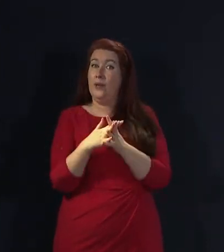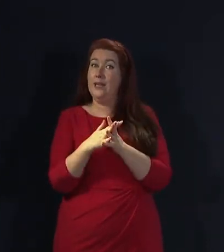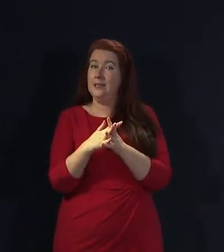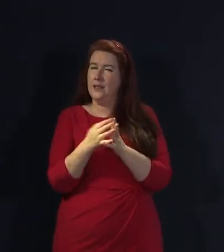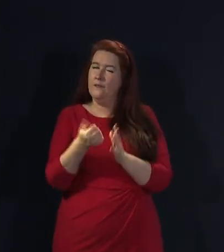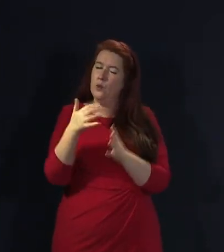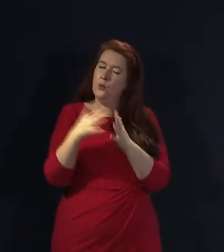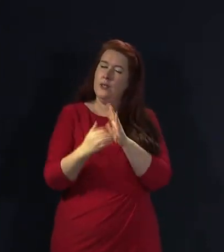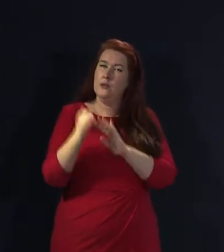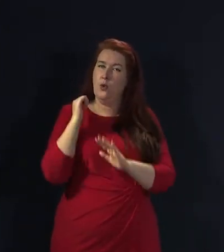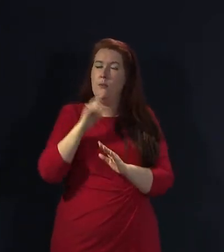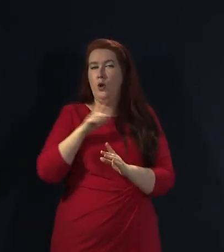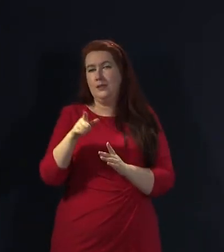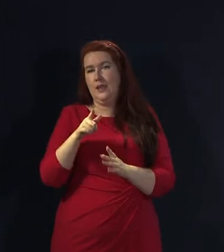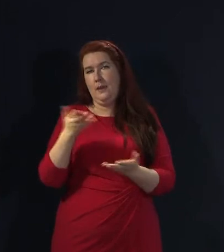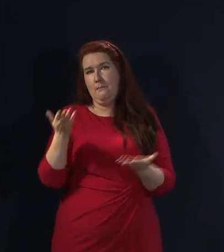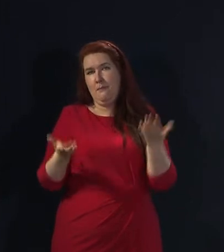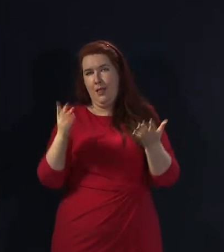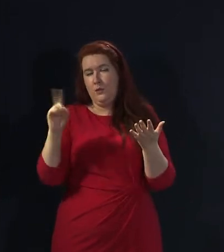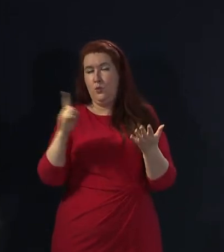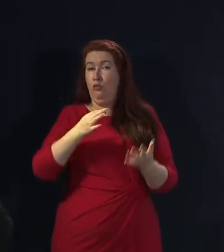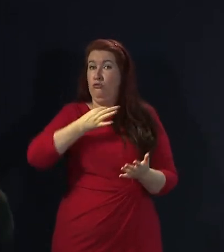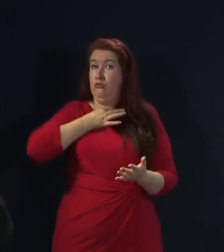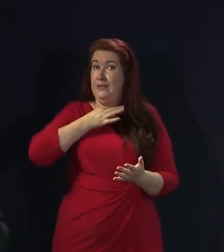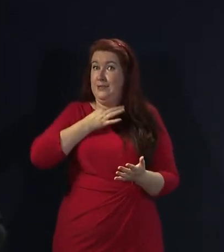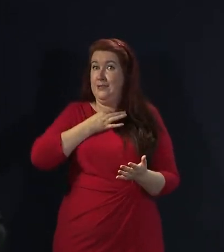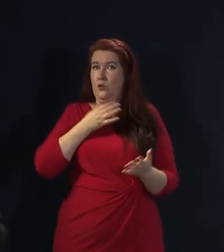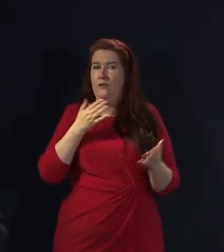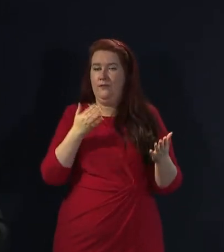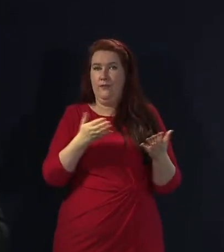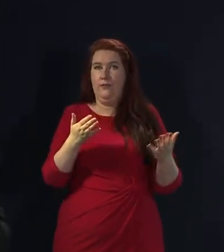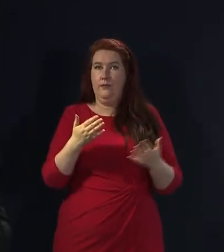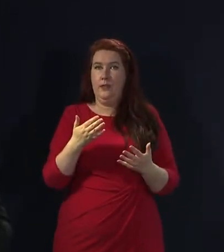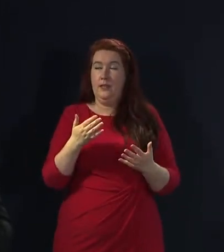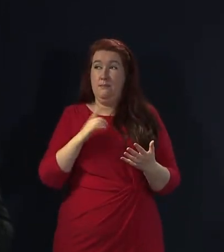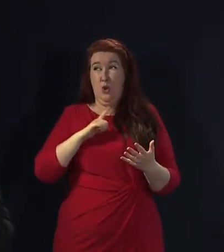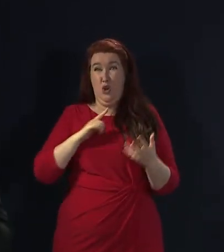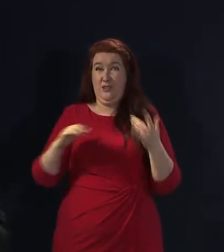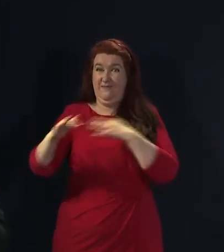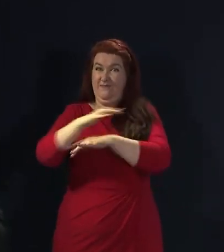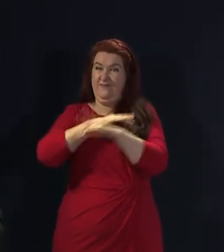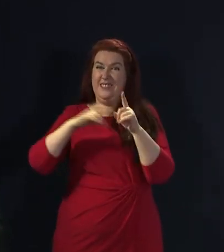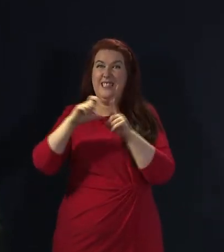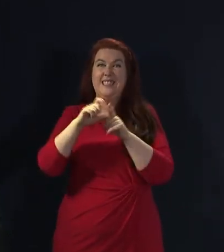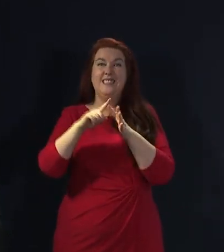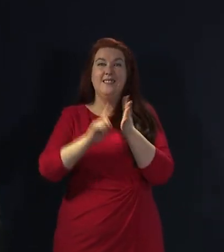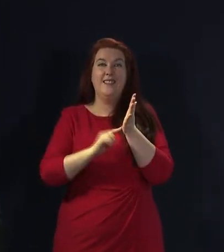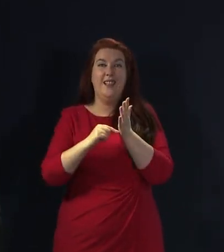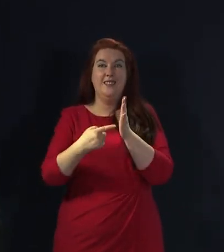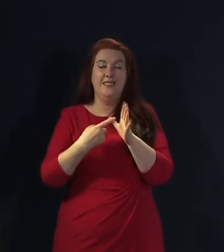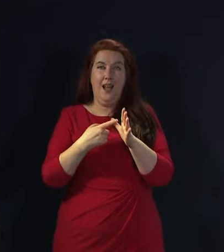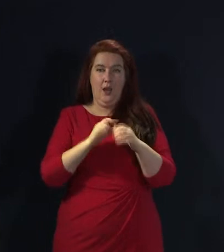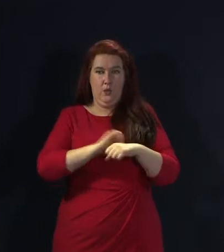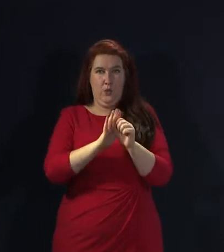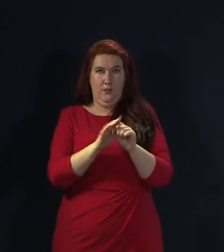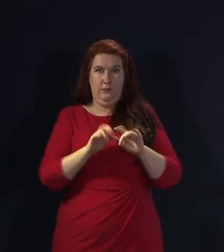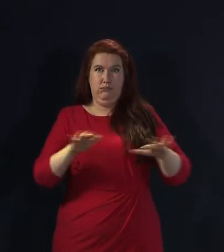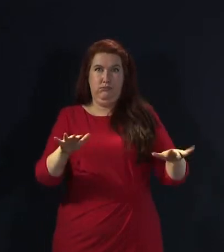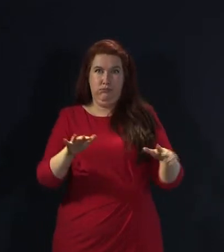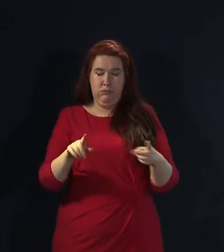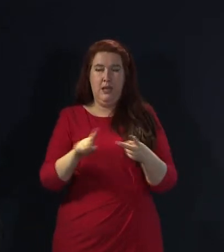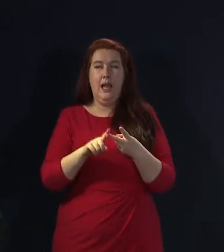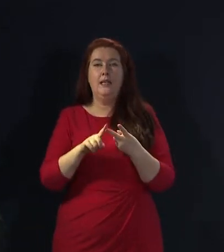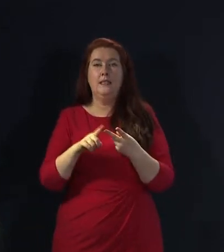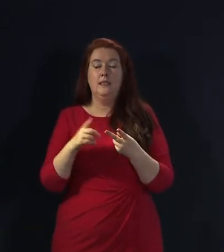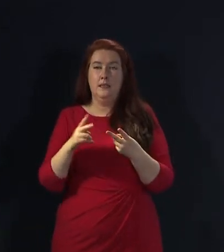were balancing the risk between the presence of Delta and the speed at which we wanted to provide that second dose